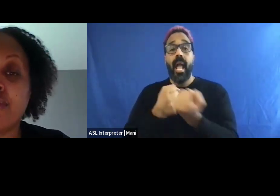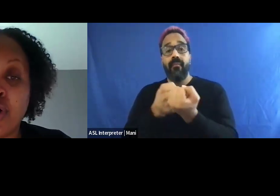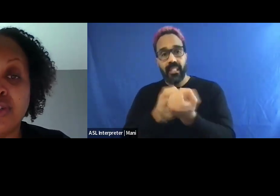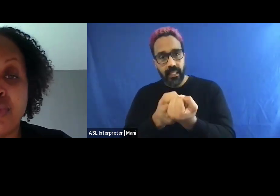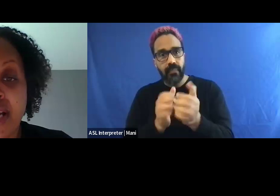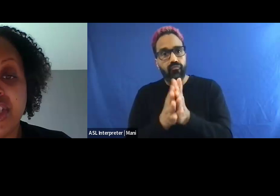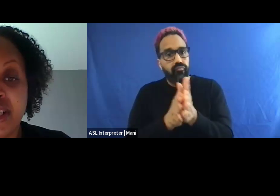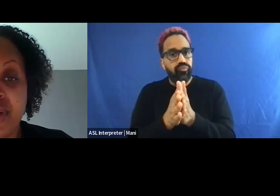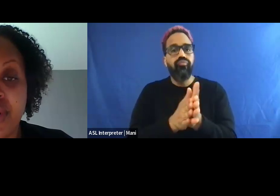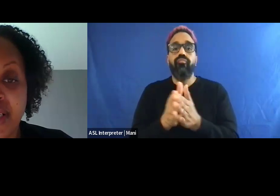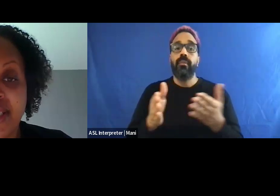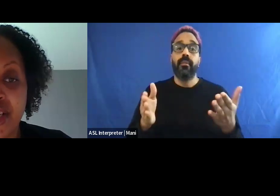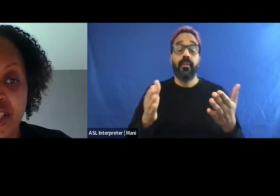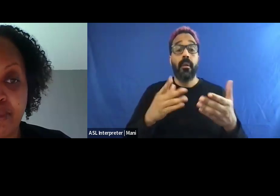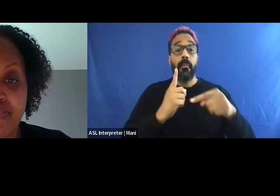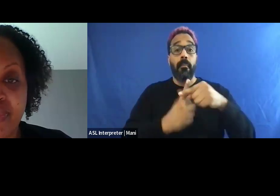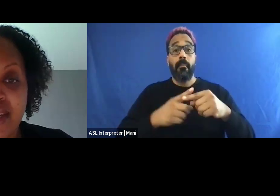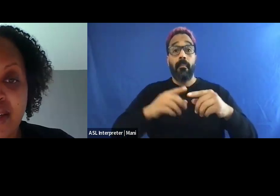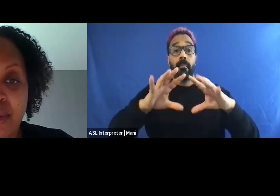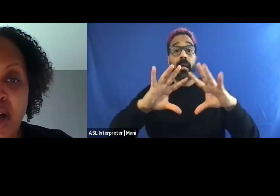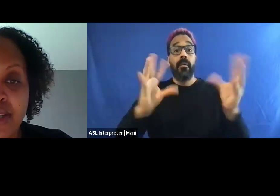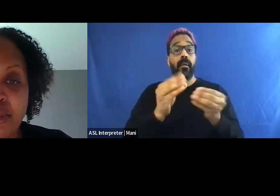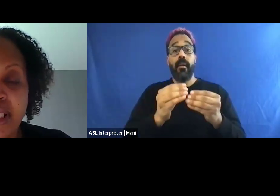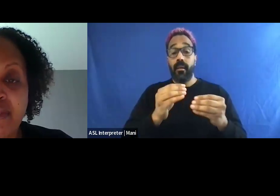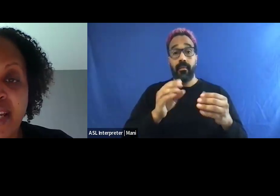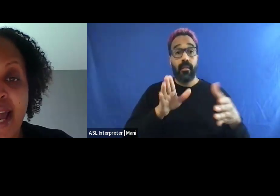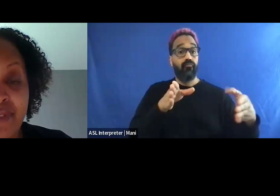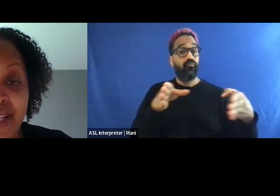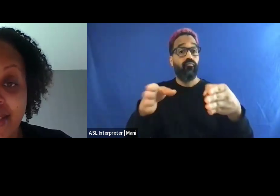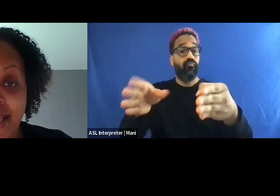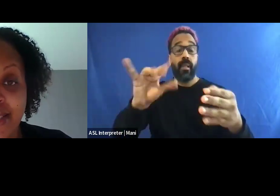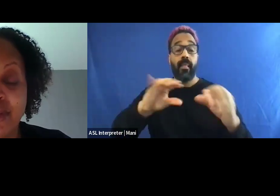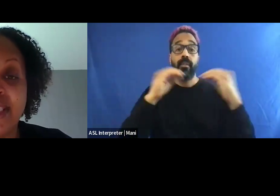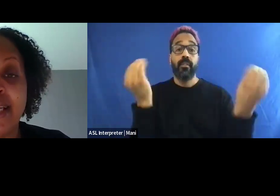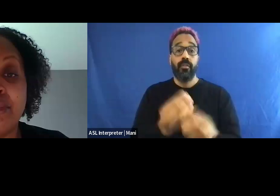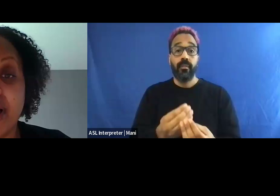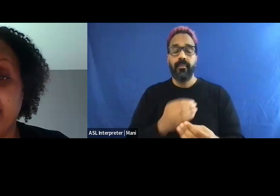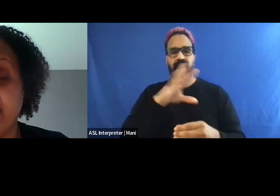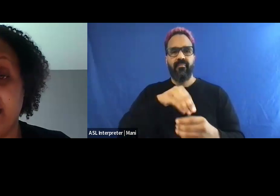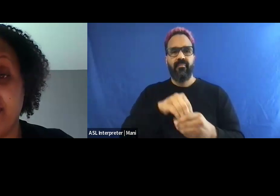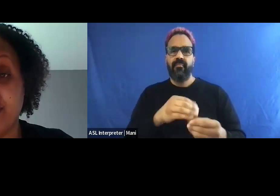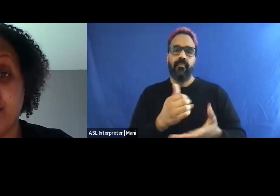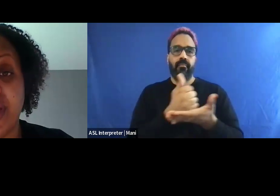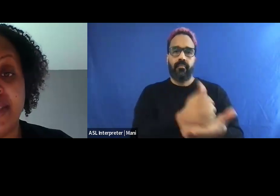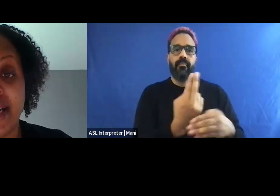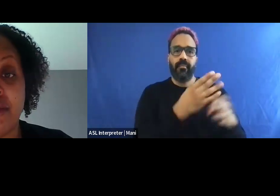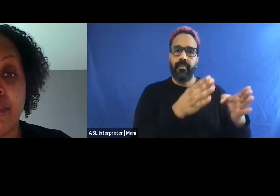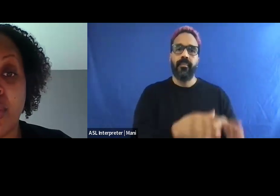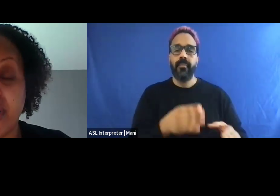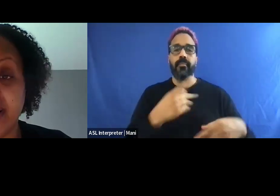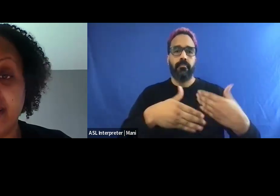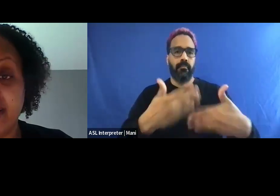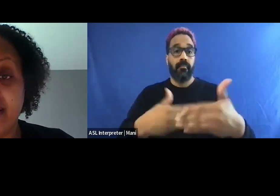the overall direction of the organization. We also believe in advocacy, so celebrating those individual wins that